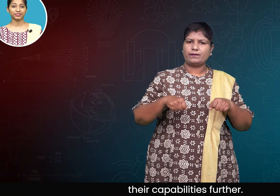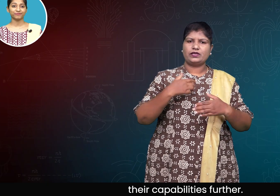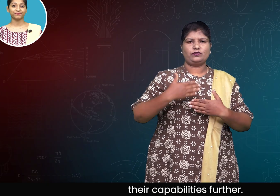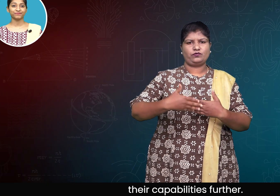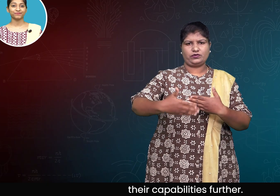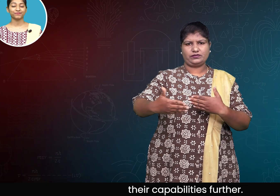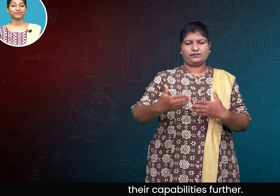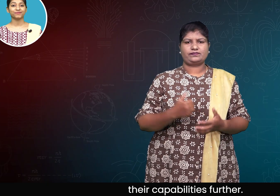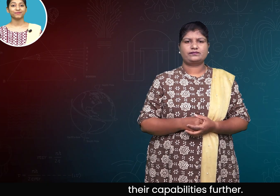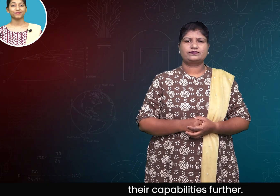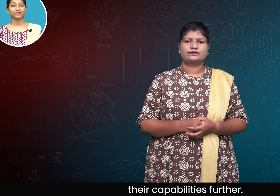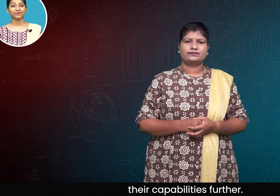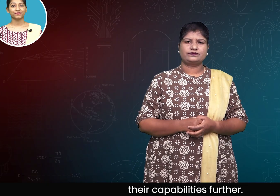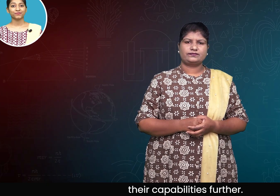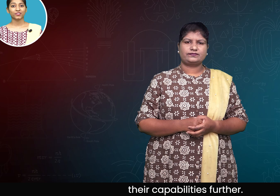further.